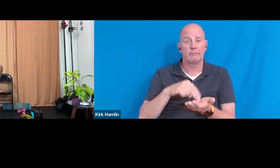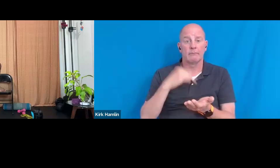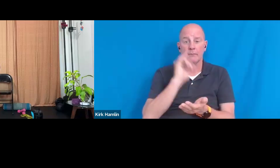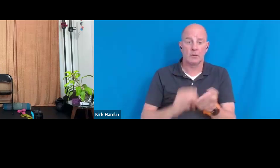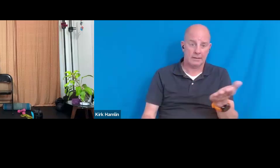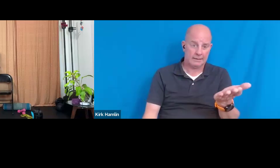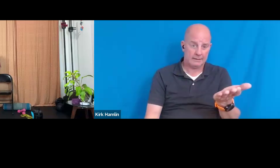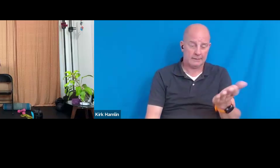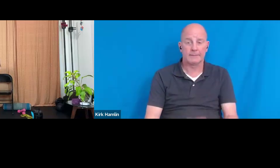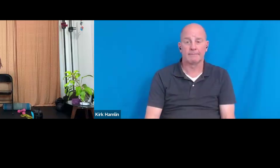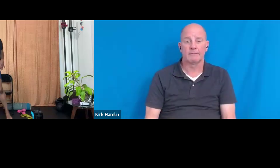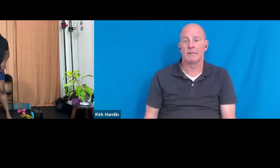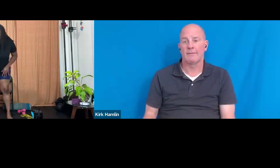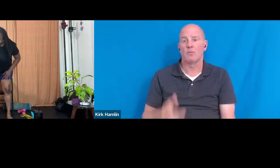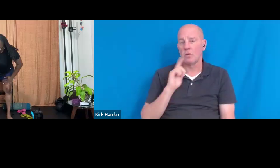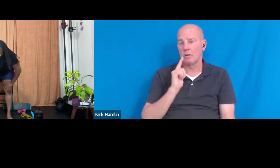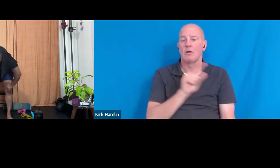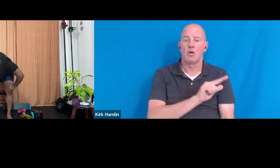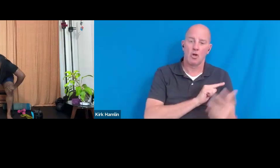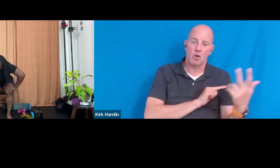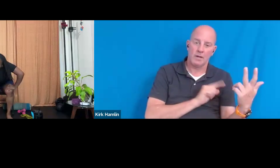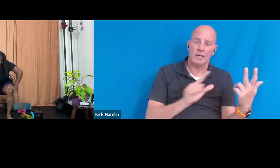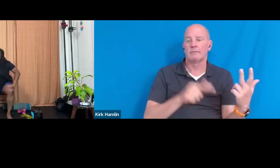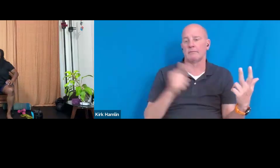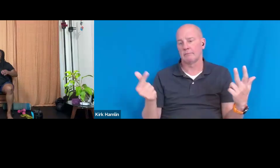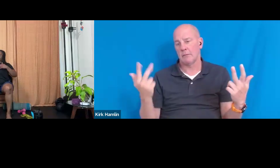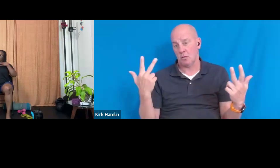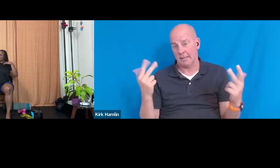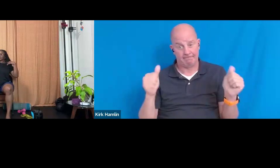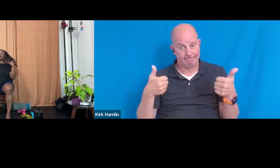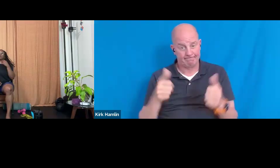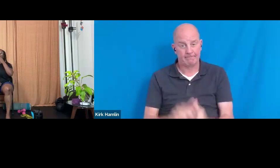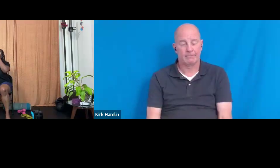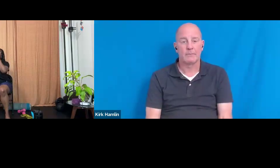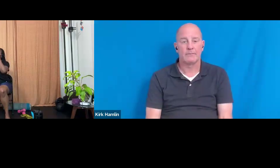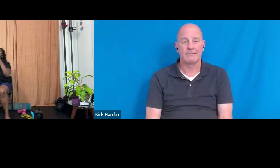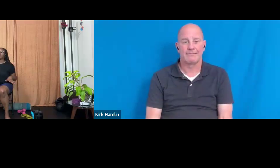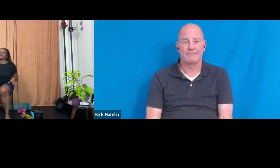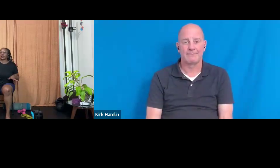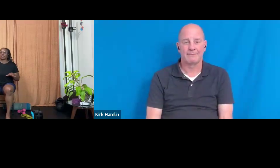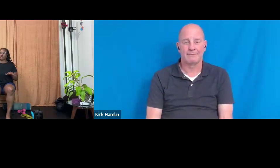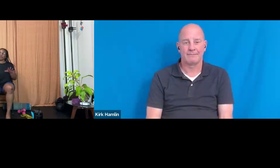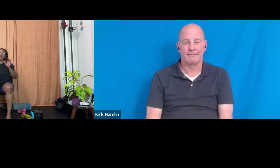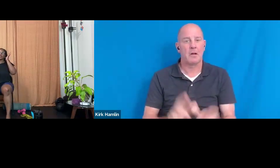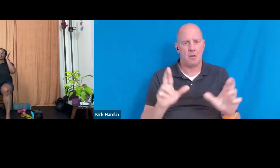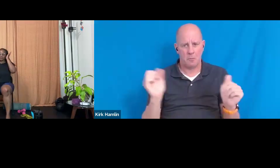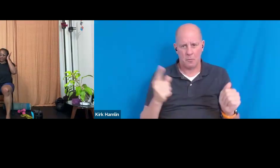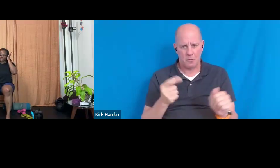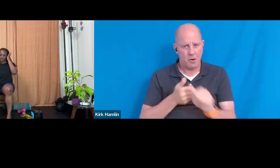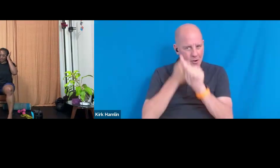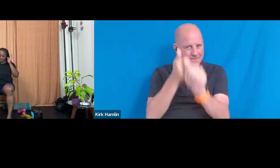side, 3 on the other. Okay? Lots of words. Hopefully we're all together on